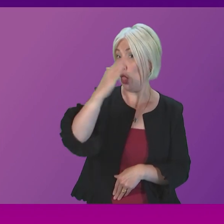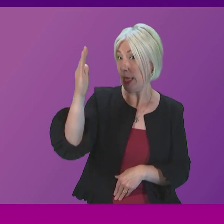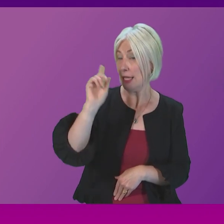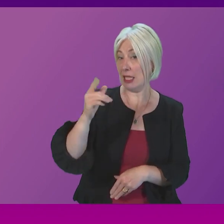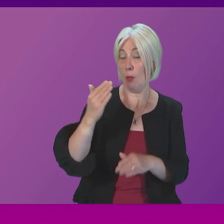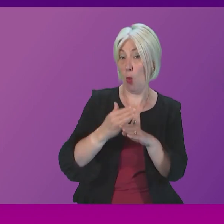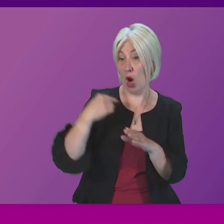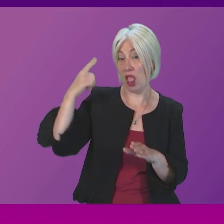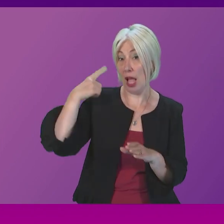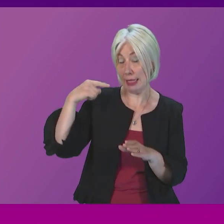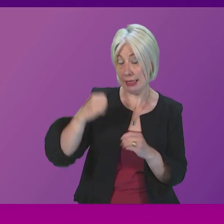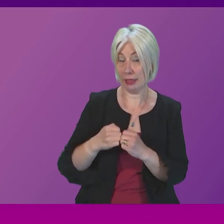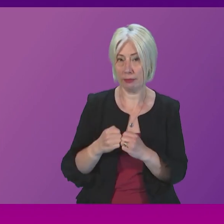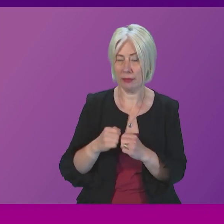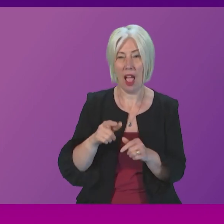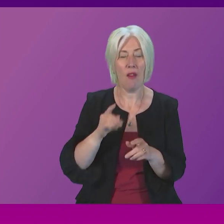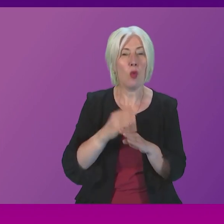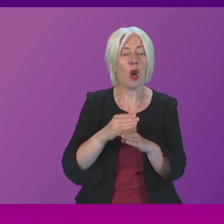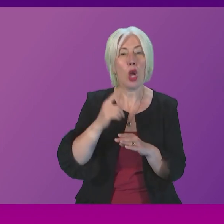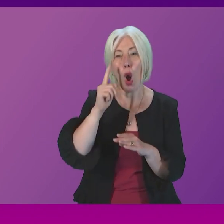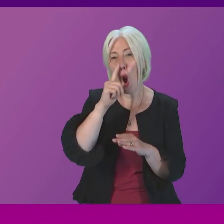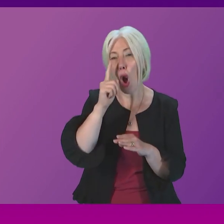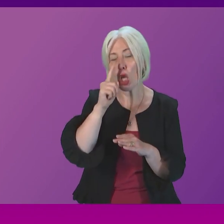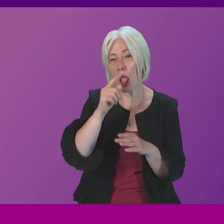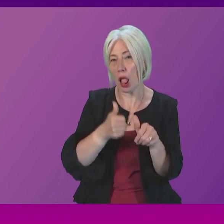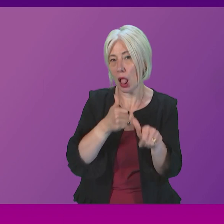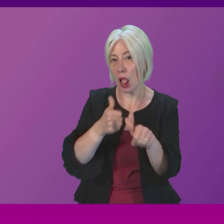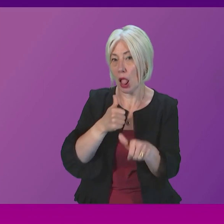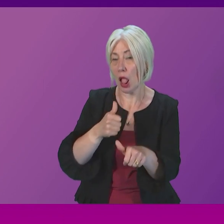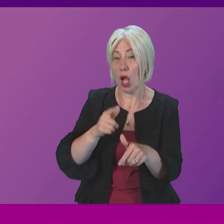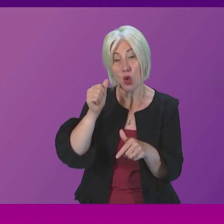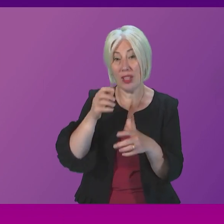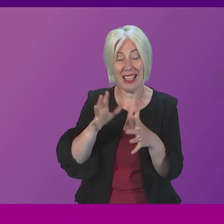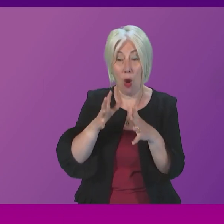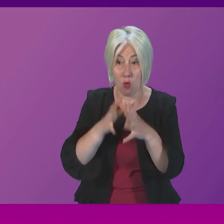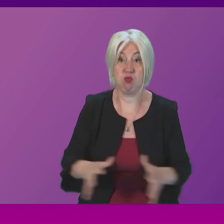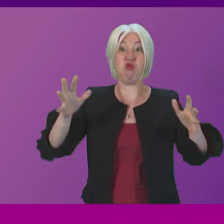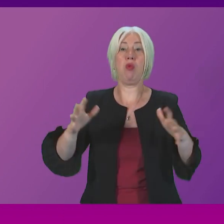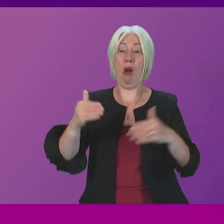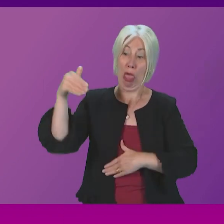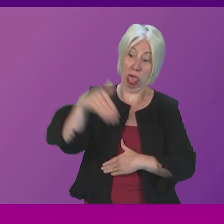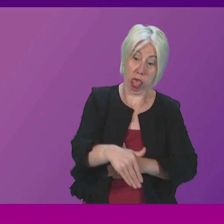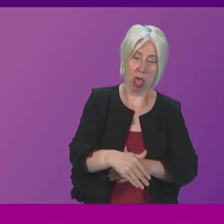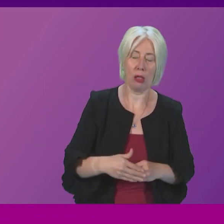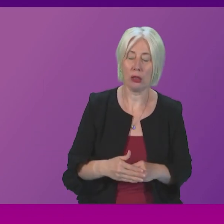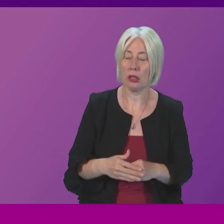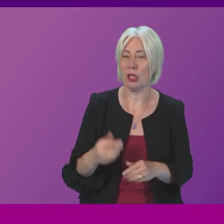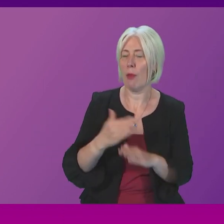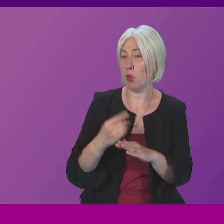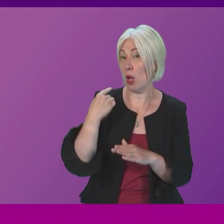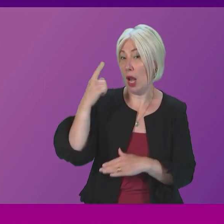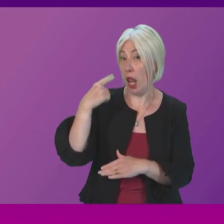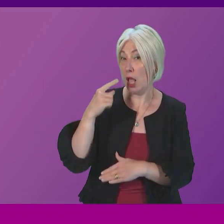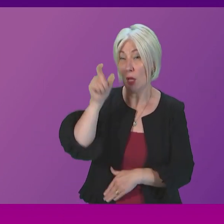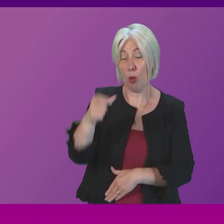working in London. Anybody in the oil industry and the energy sector knows it's boom and bust. And I was down in London and somebody said to me, Tess,